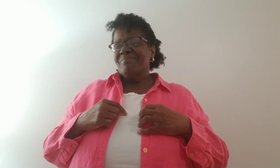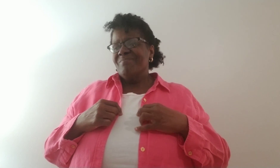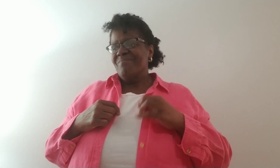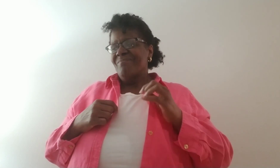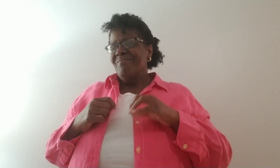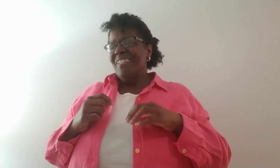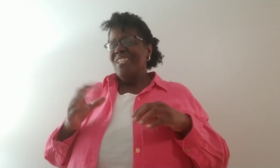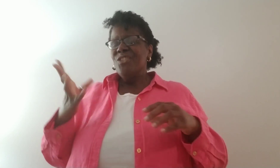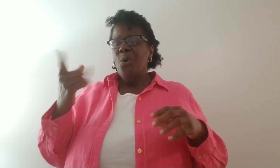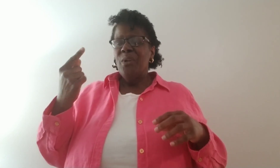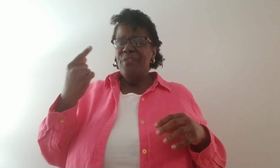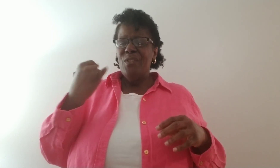So